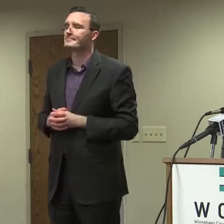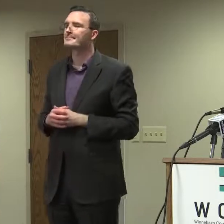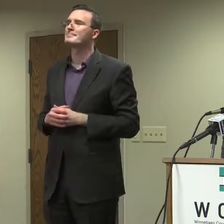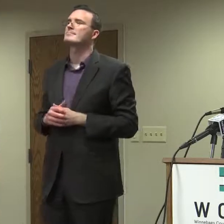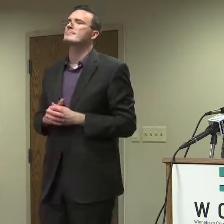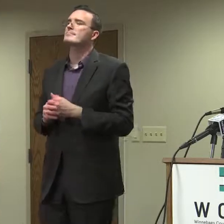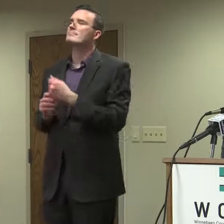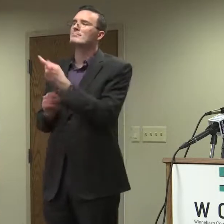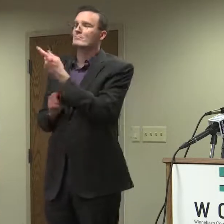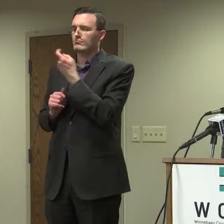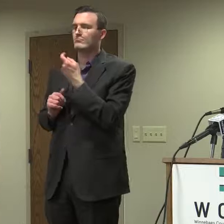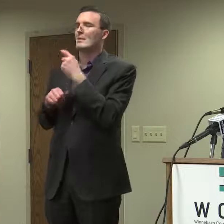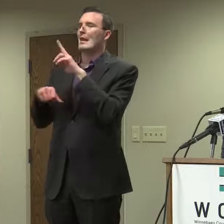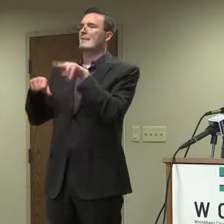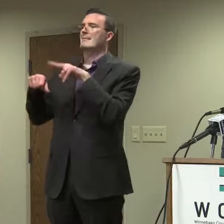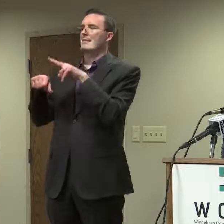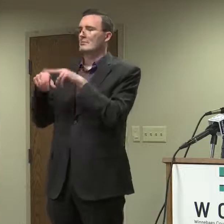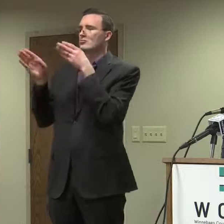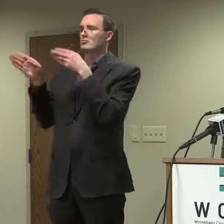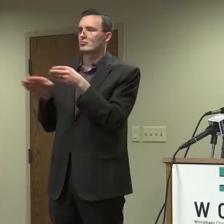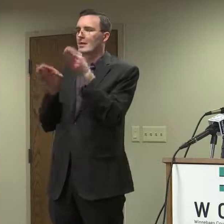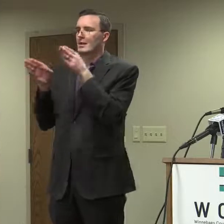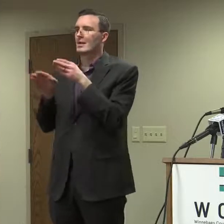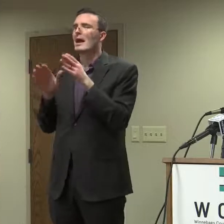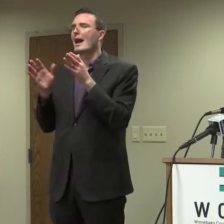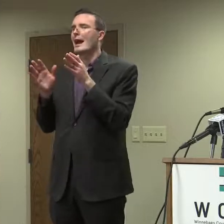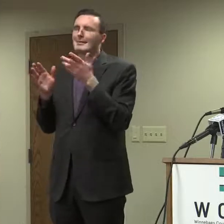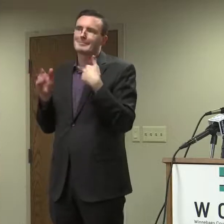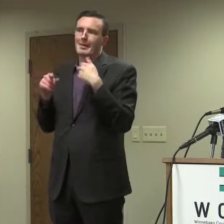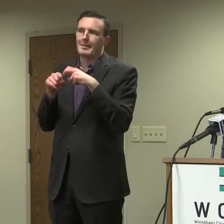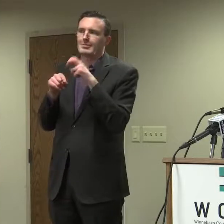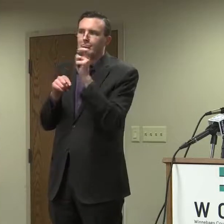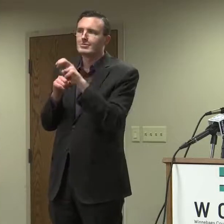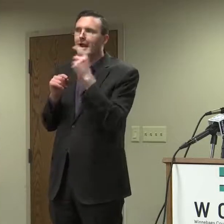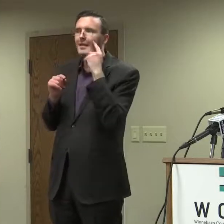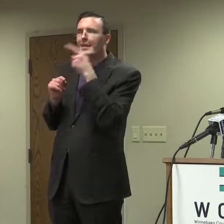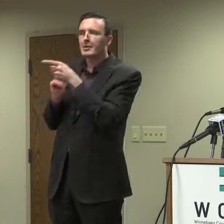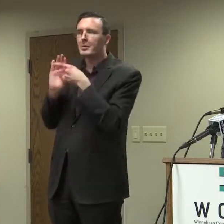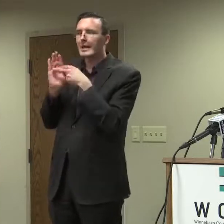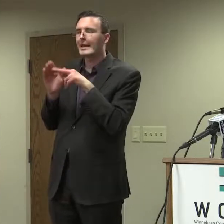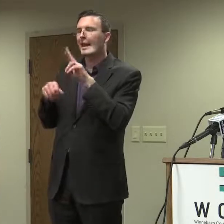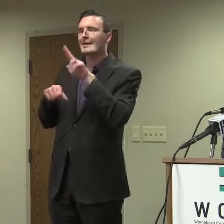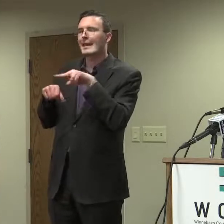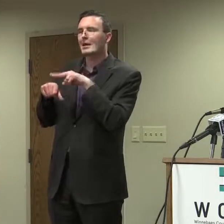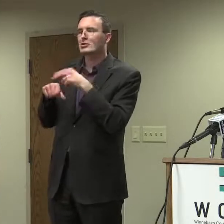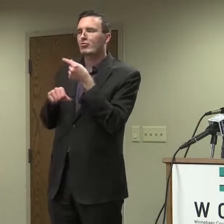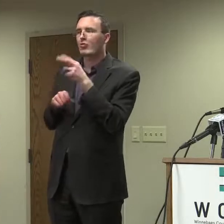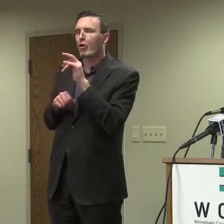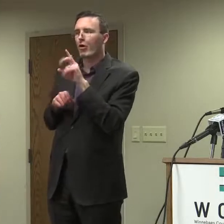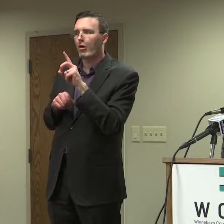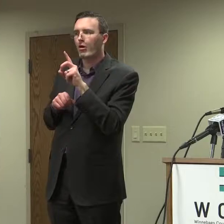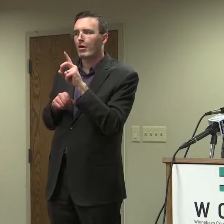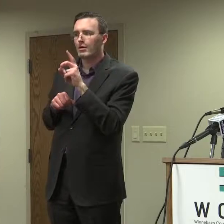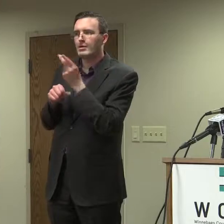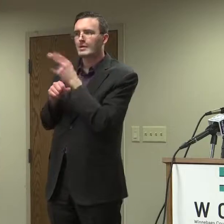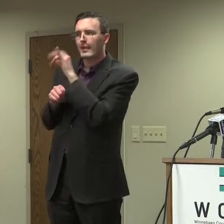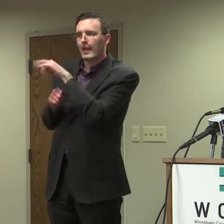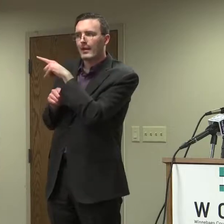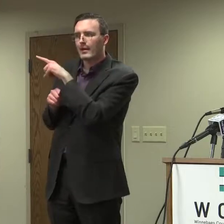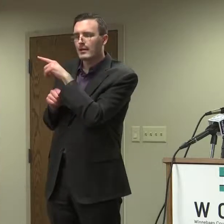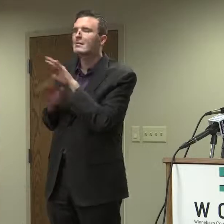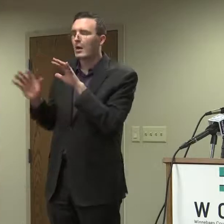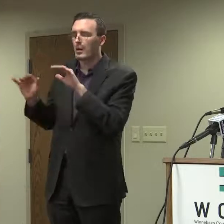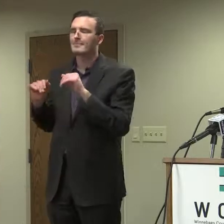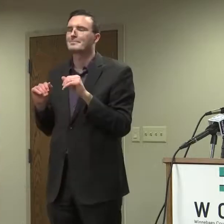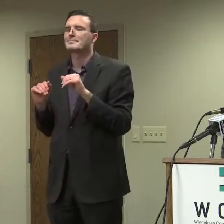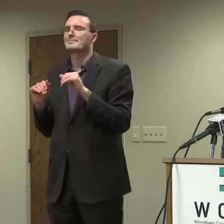national strategy, and I'm assuming, and I shouldn't, talking about the National Guard setup, is that what you're talking about, using a federal asset like and that's